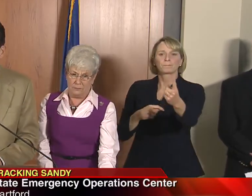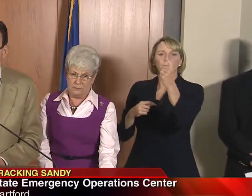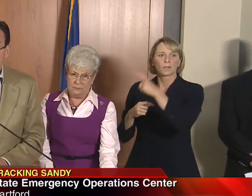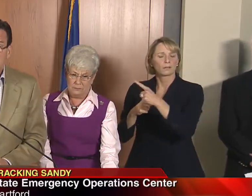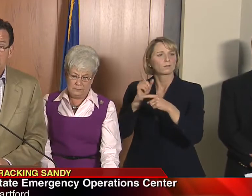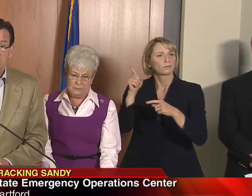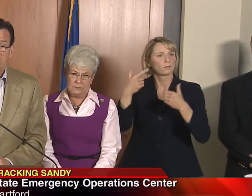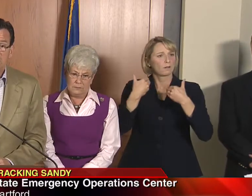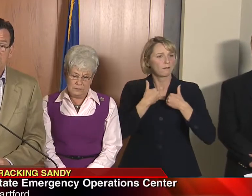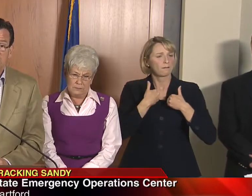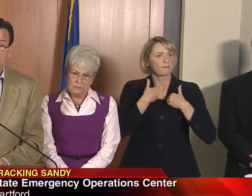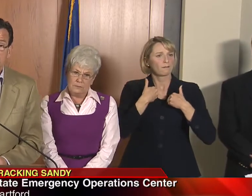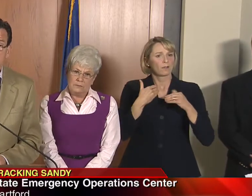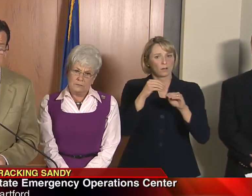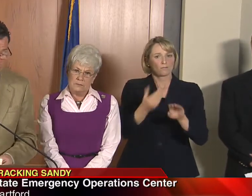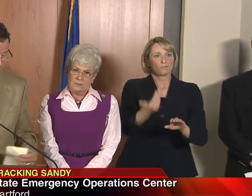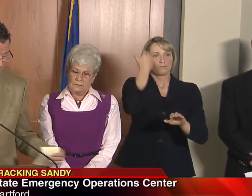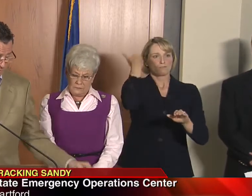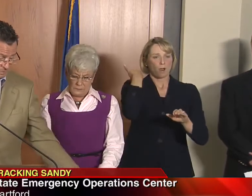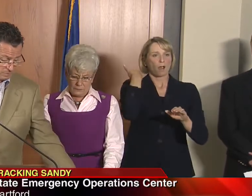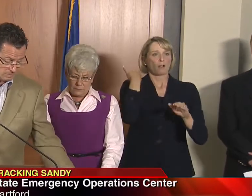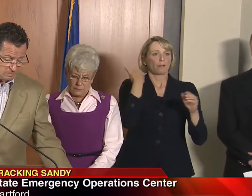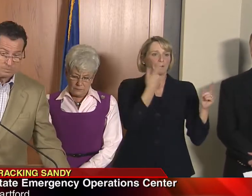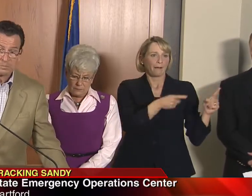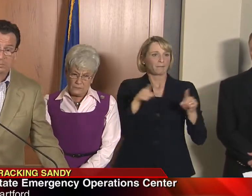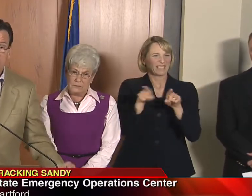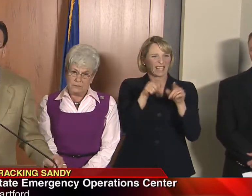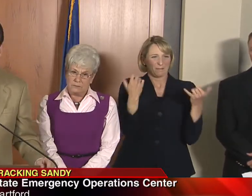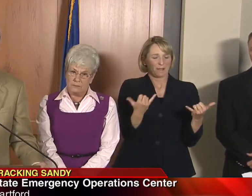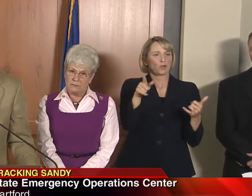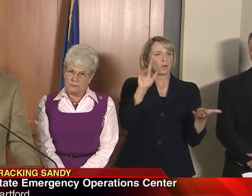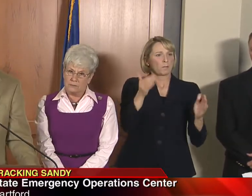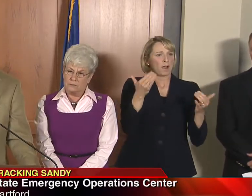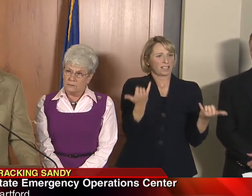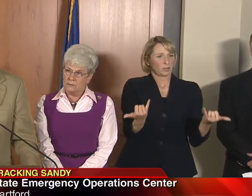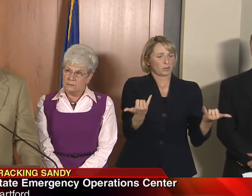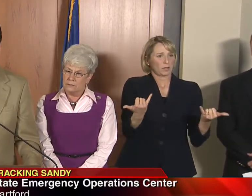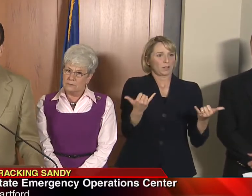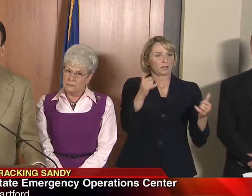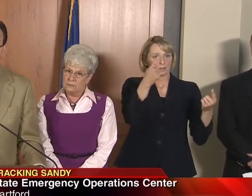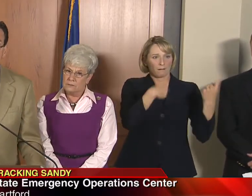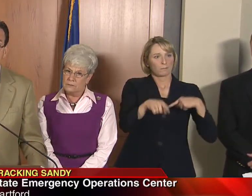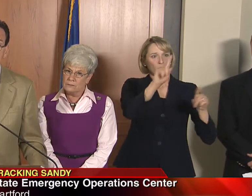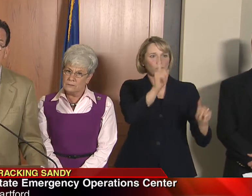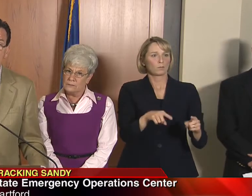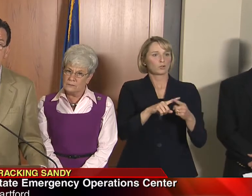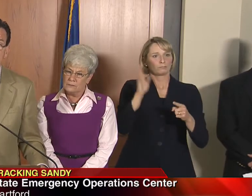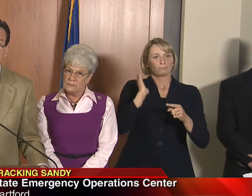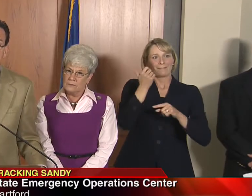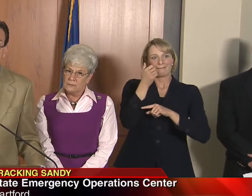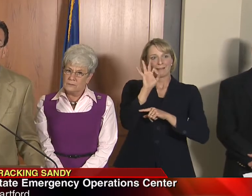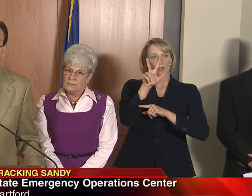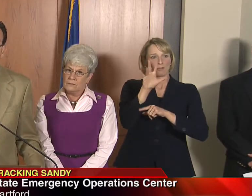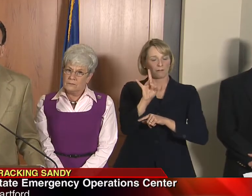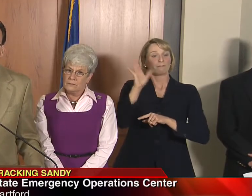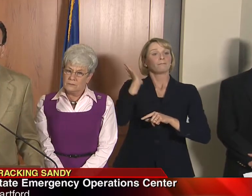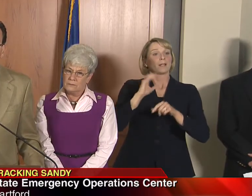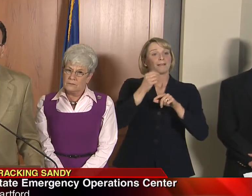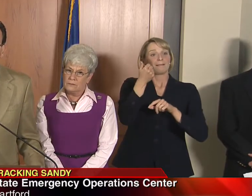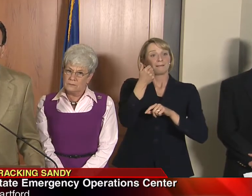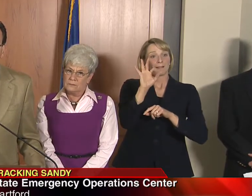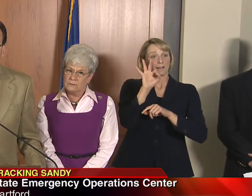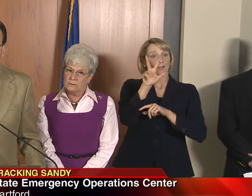have prior events like this compared this to 1938. And in 1938, the storm surge in